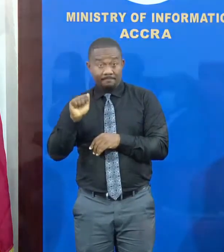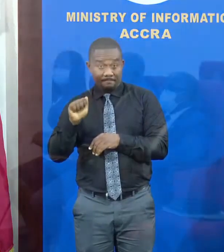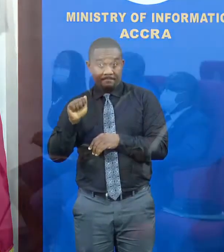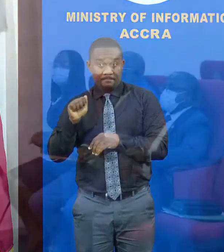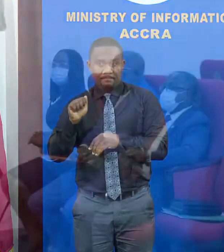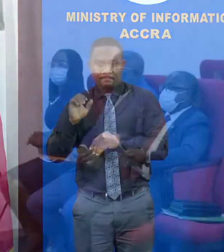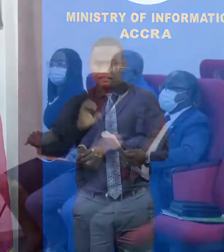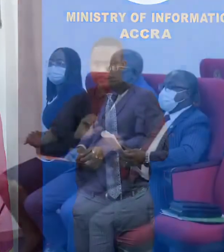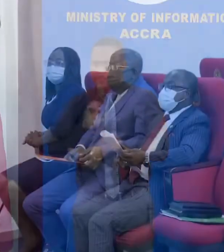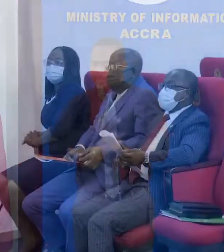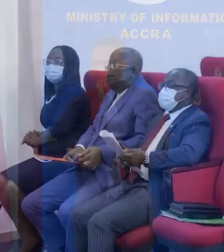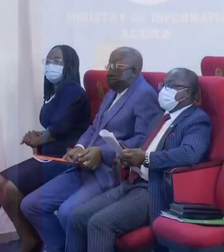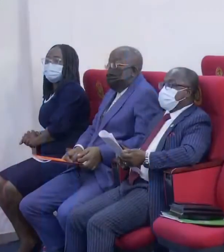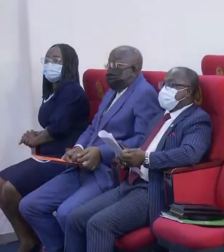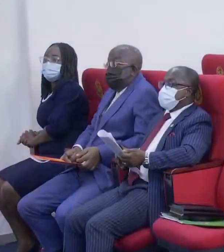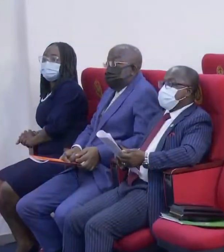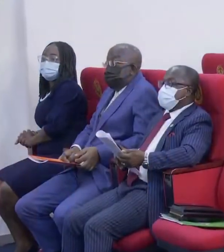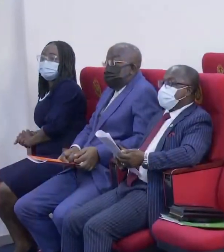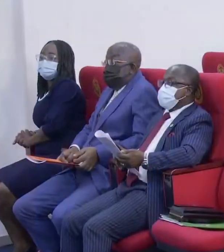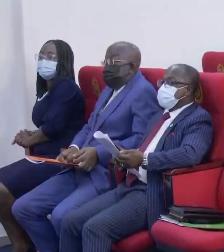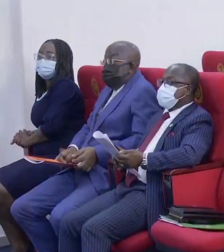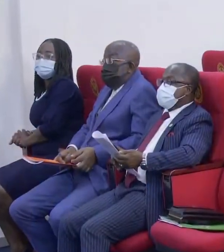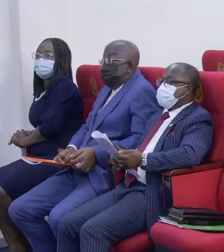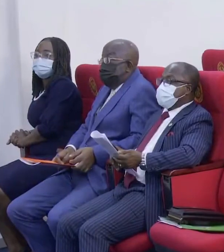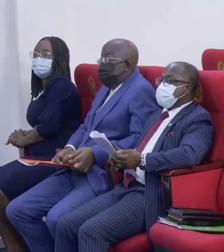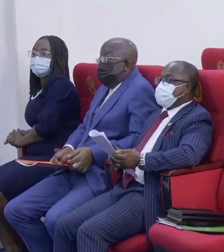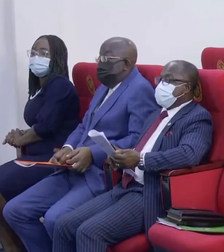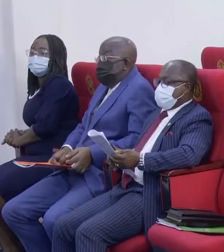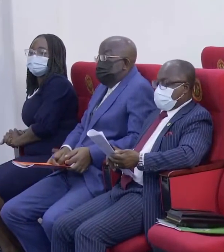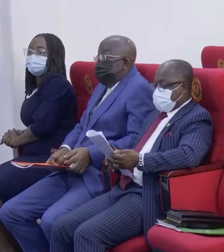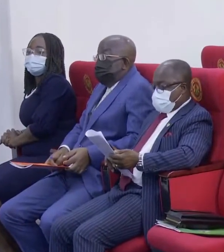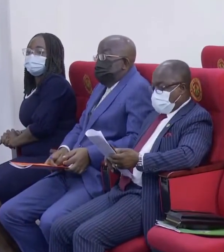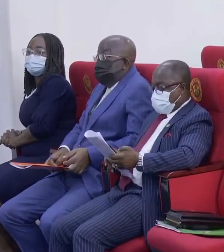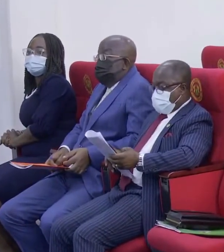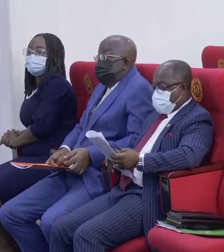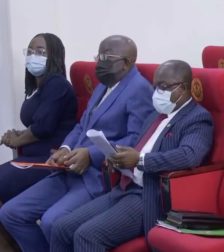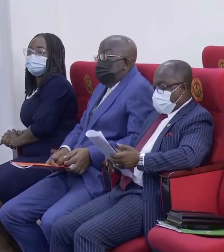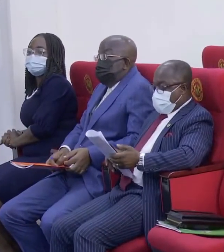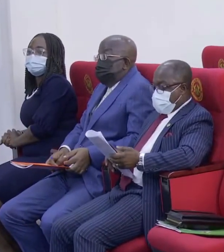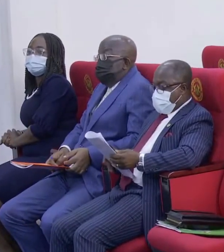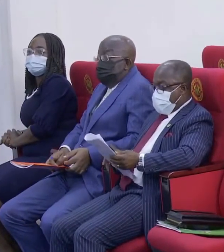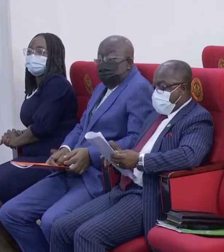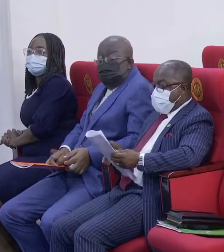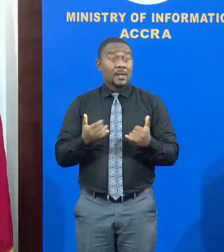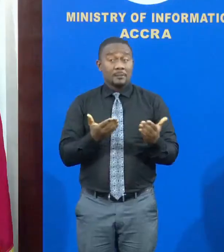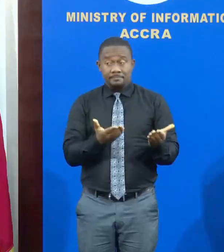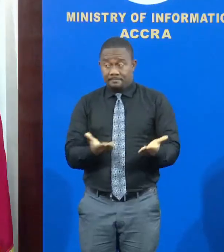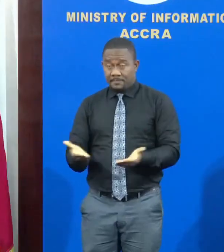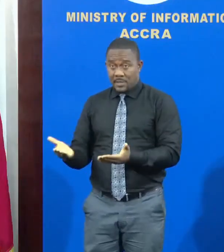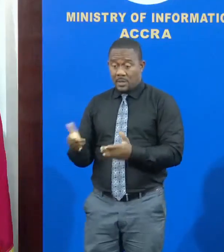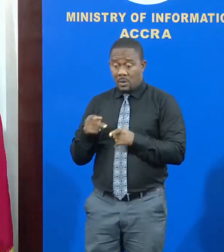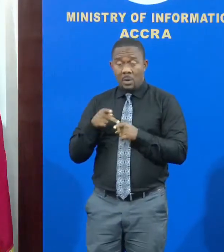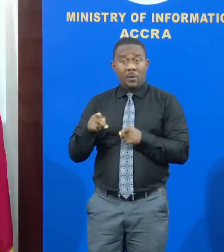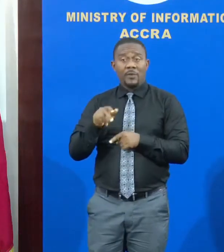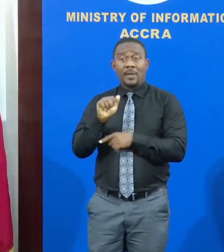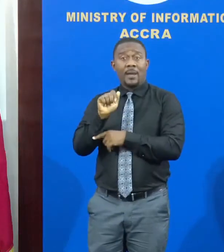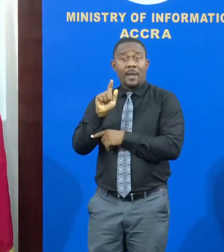an executive assistant with us this morning. So thank you for joining us. And I'll now call Professor Atifa